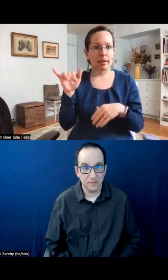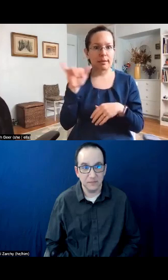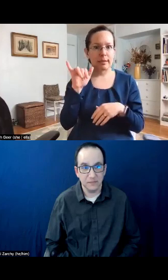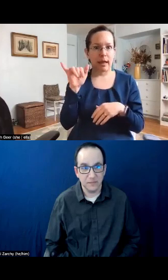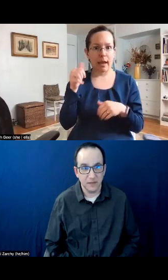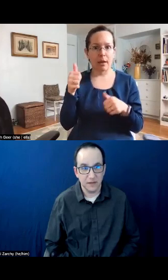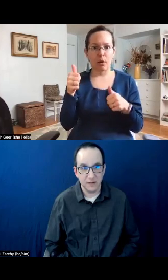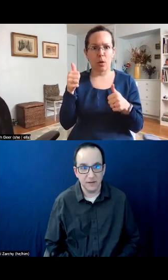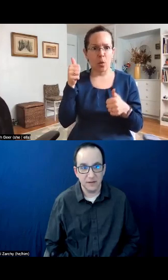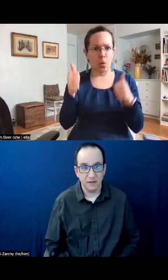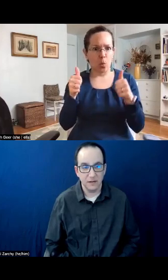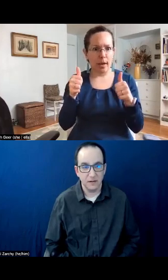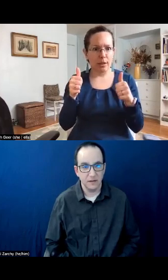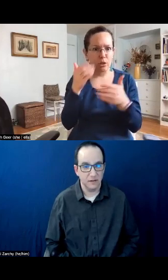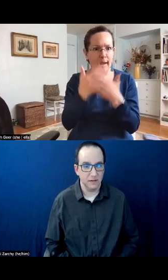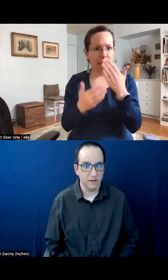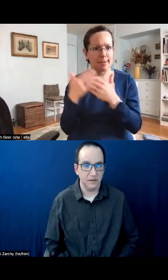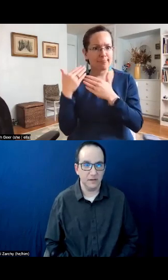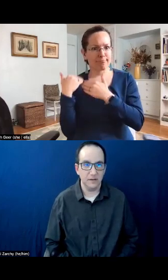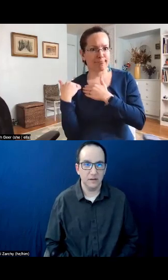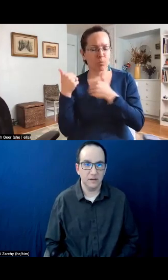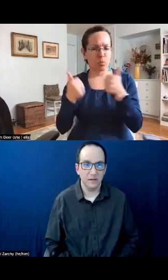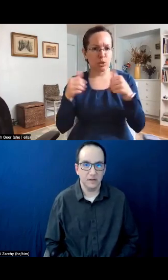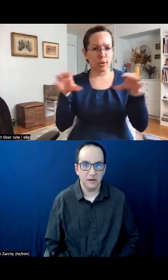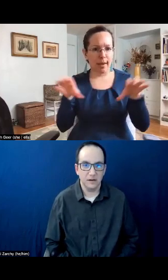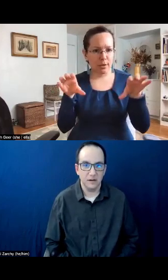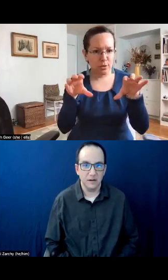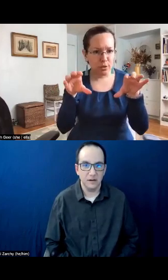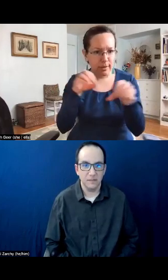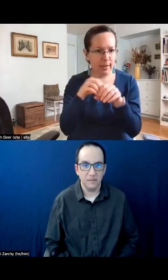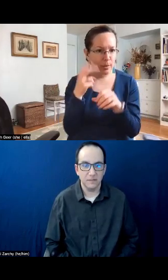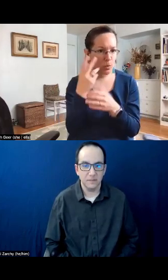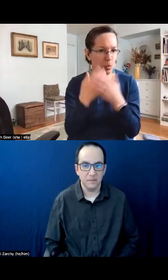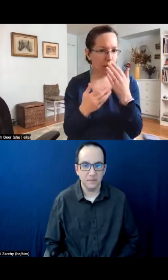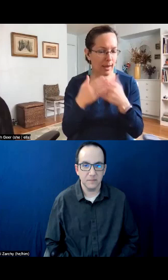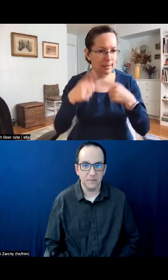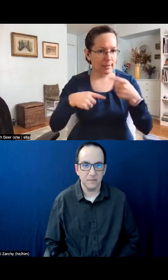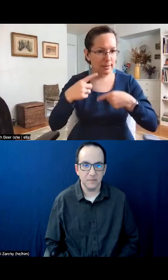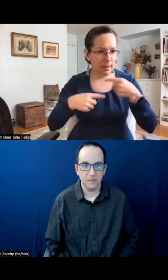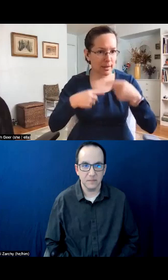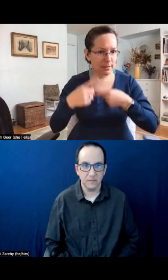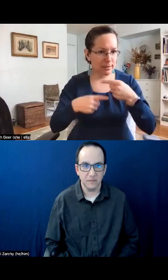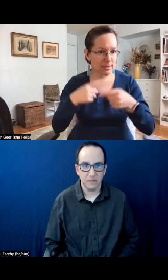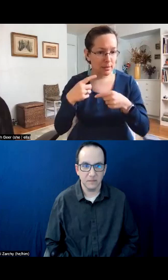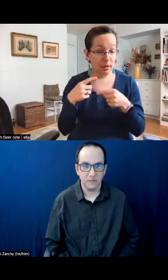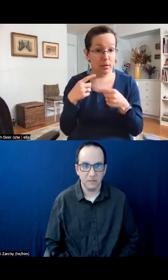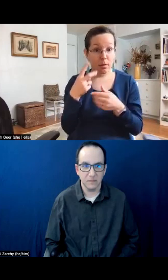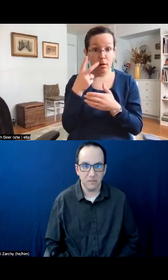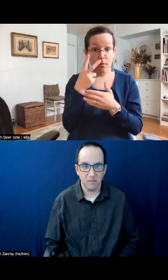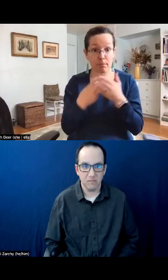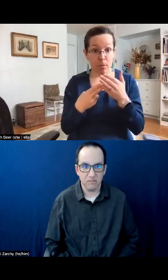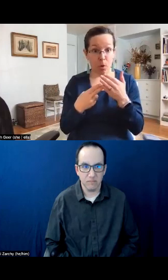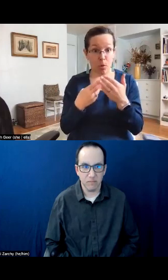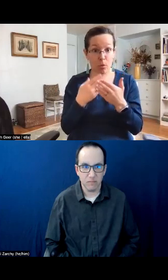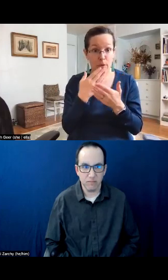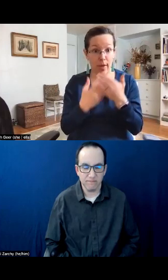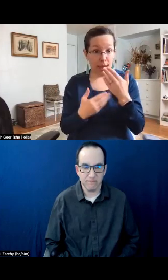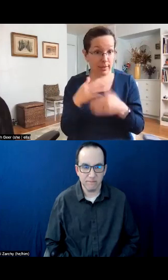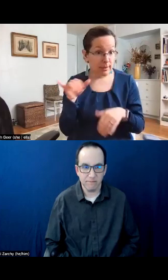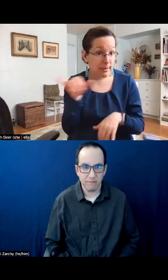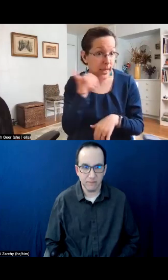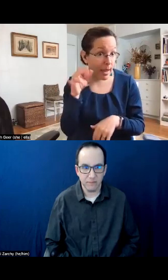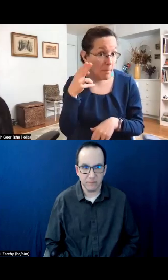hands rendering meaning, we do need to attend to which hand is responsible for the action in two-handed signs.